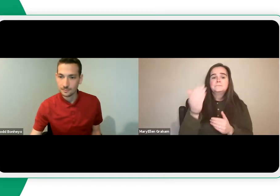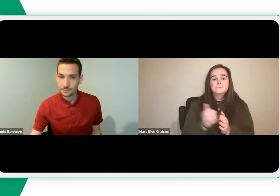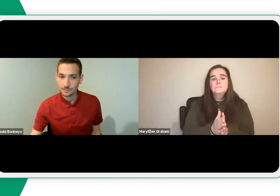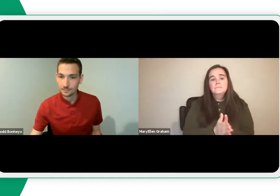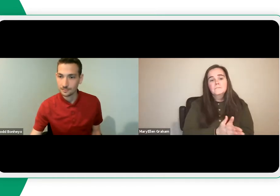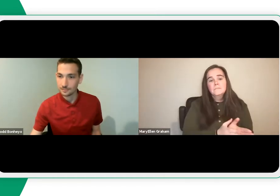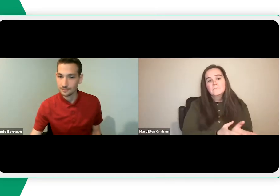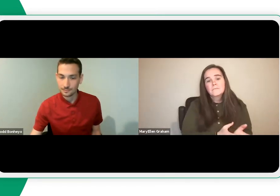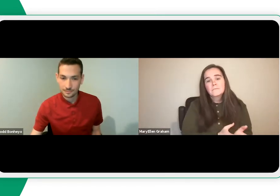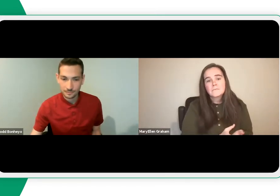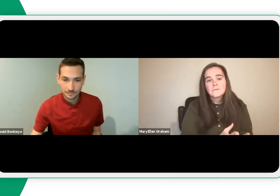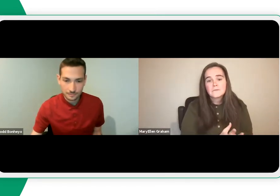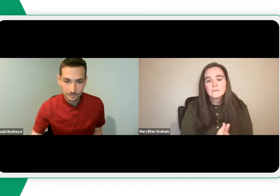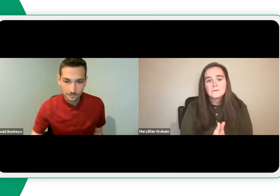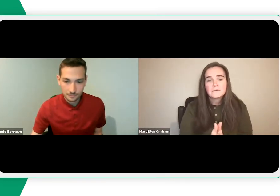in your teaching.